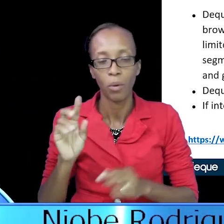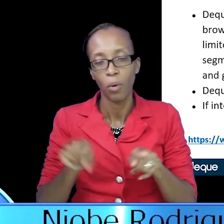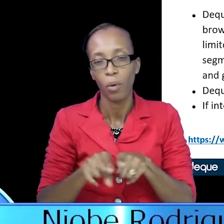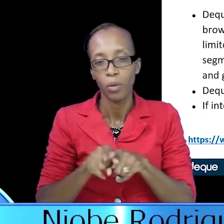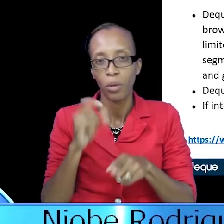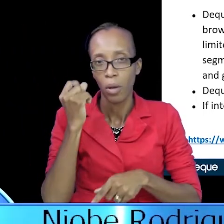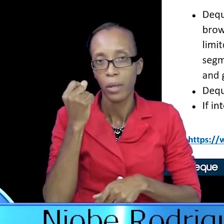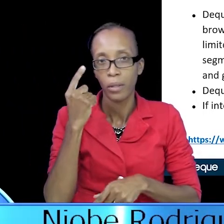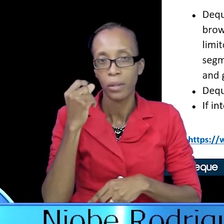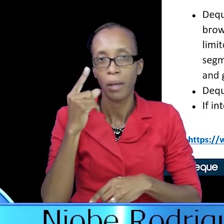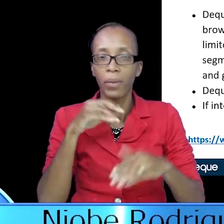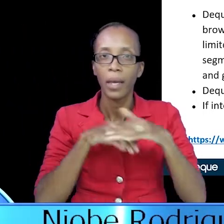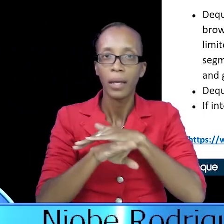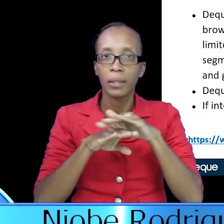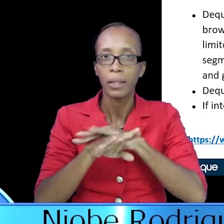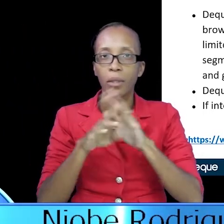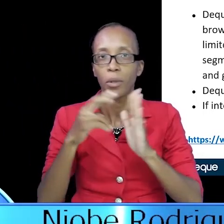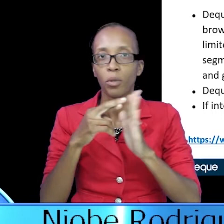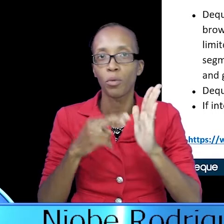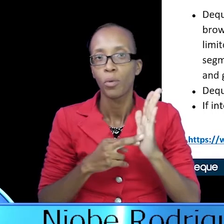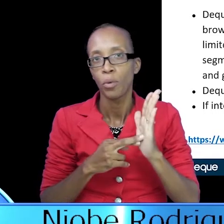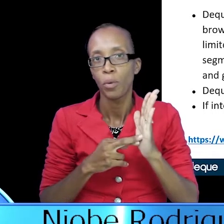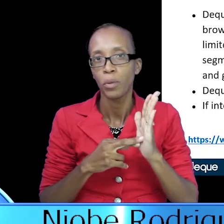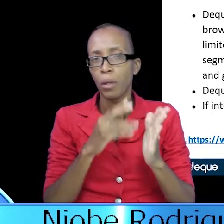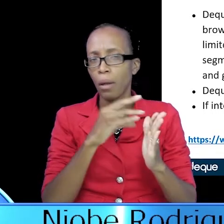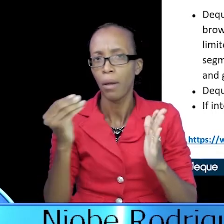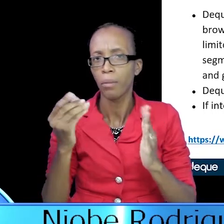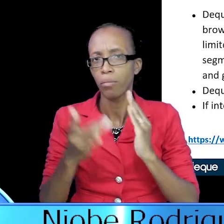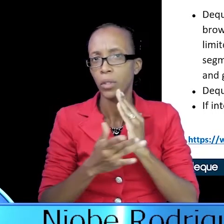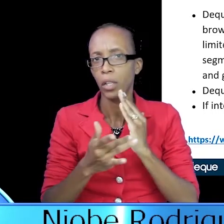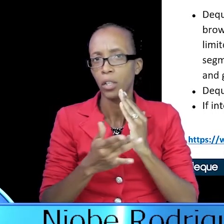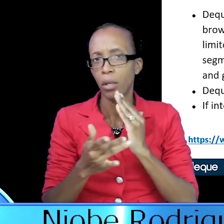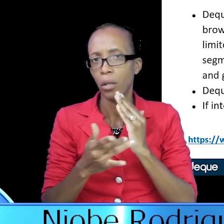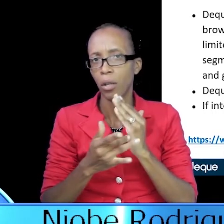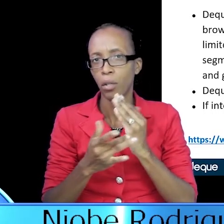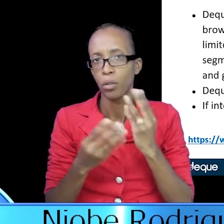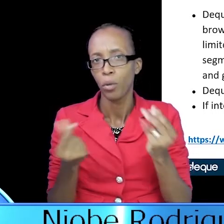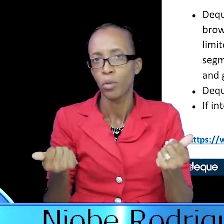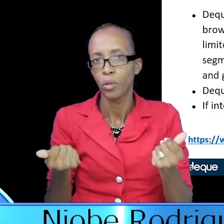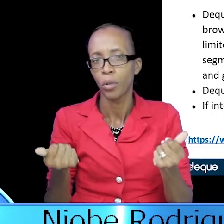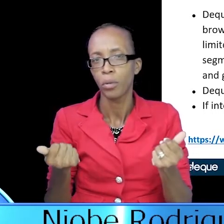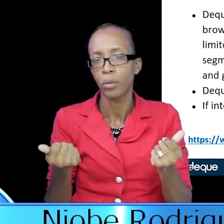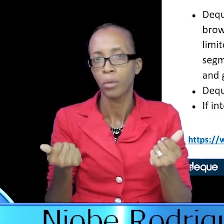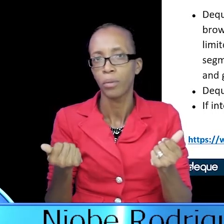through to use your information or your products.